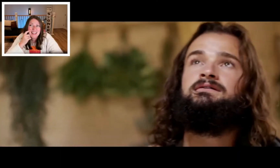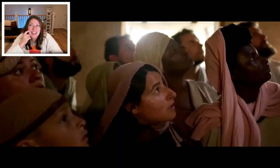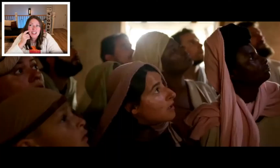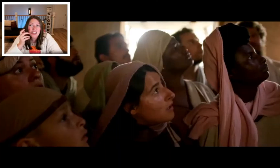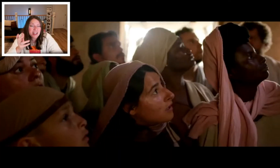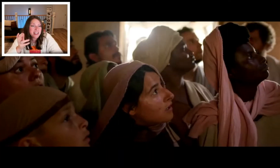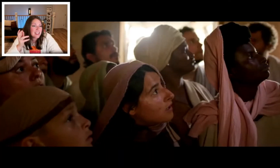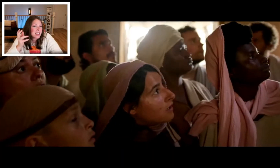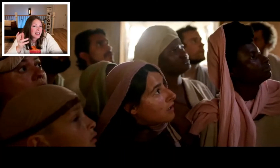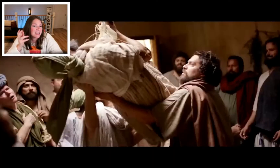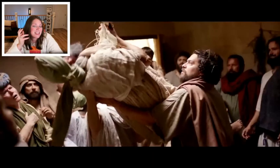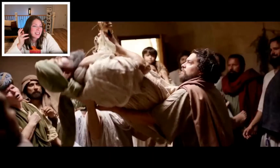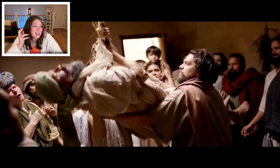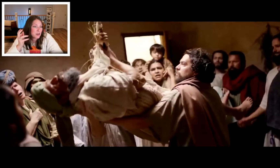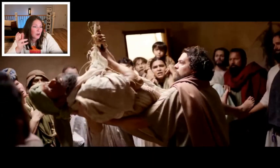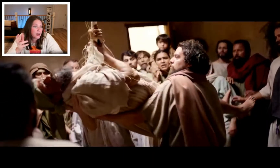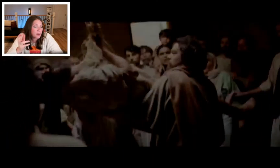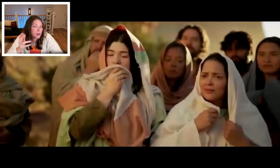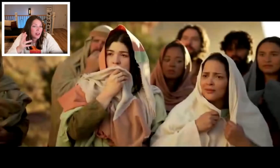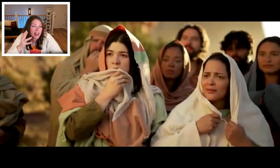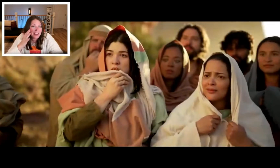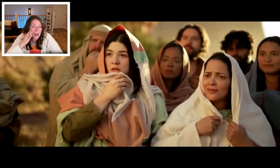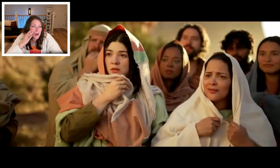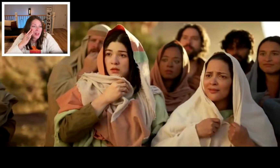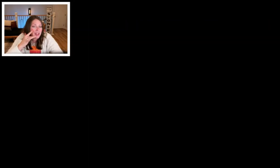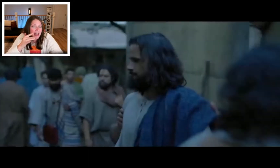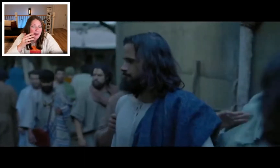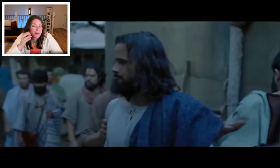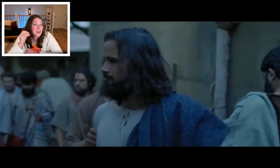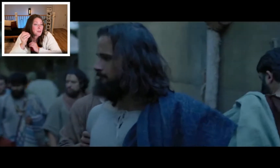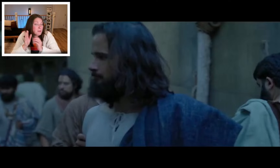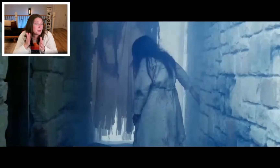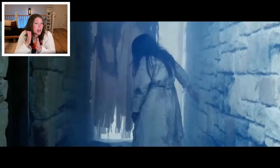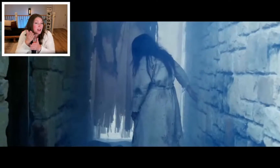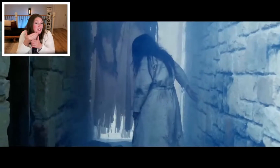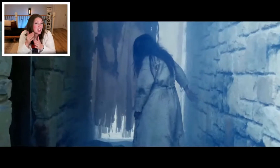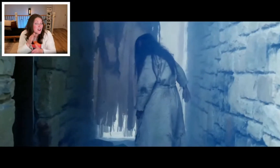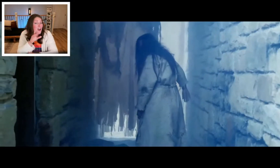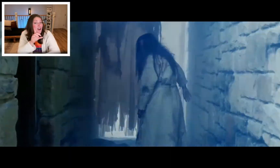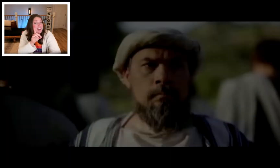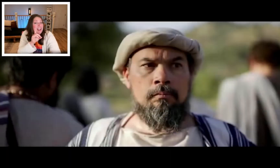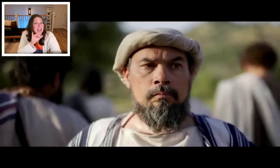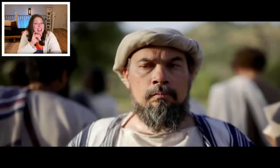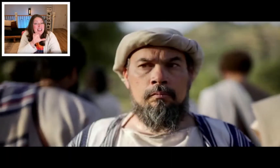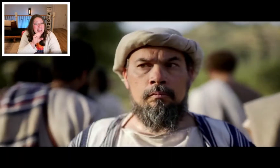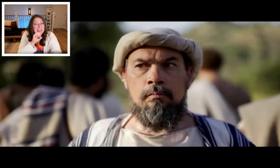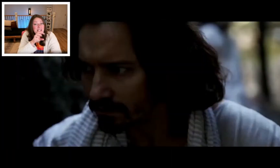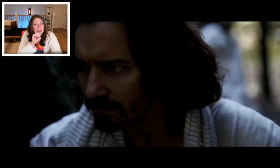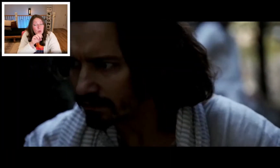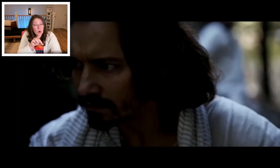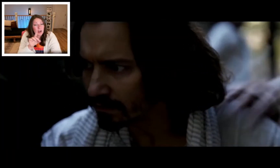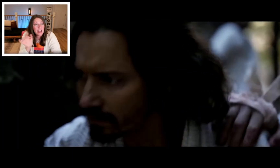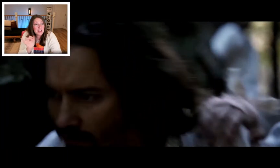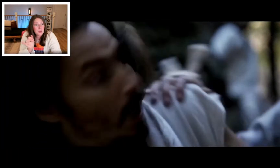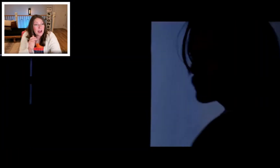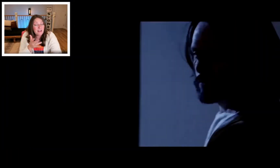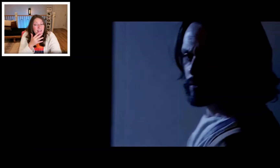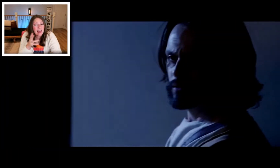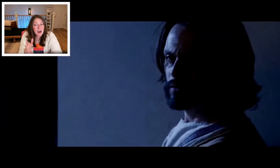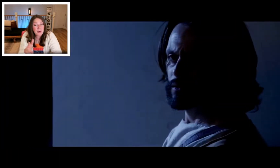It just is incredible. I know that some people have shared on Discord as well how much